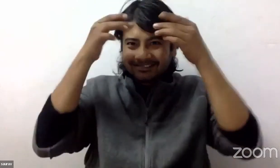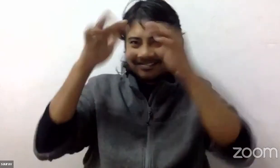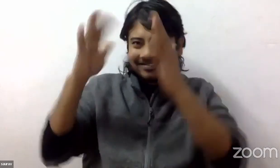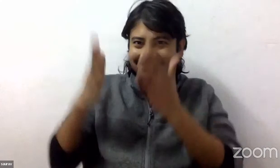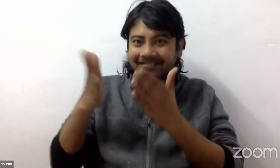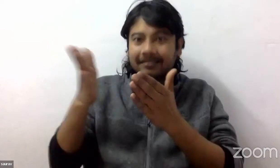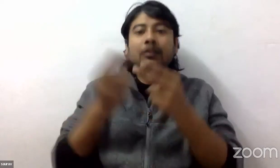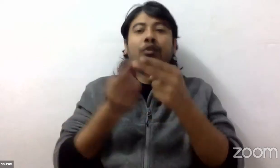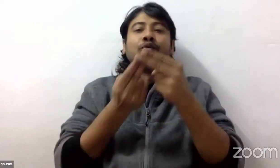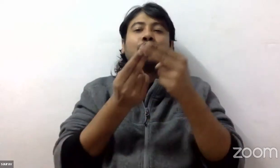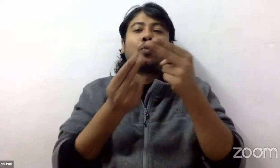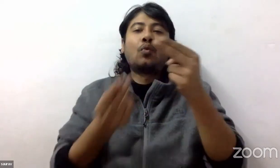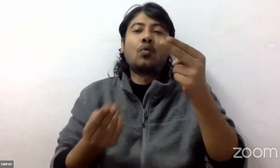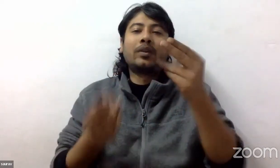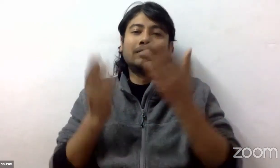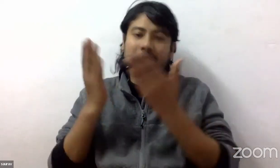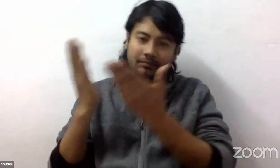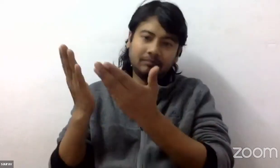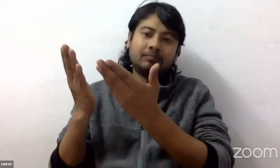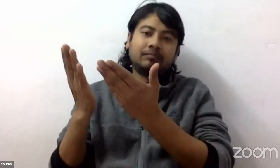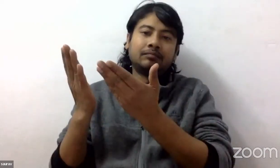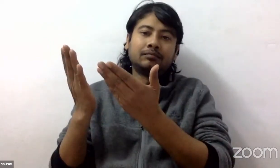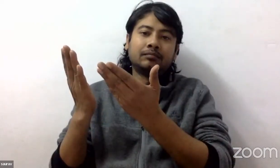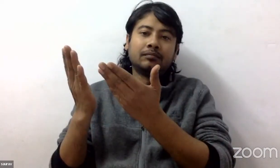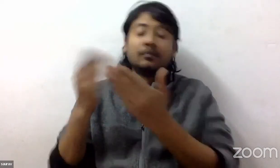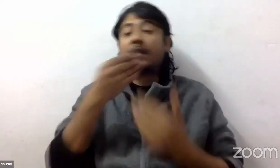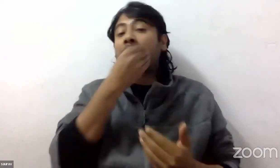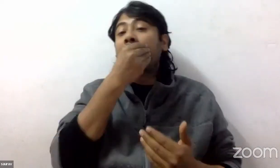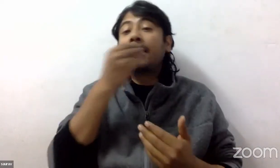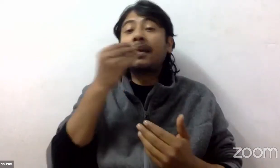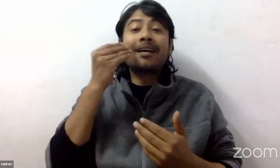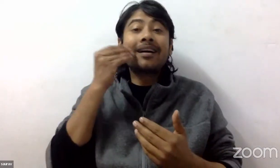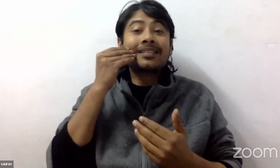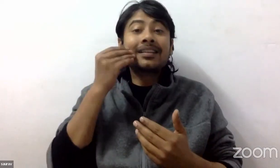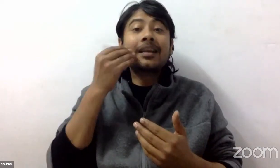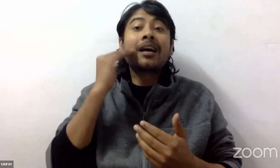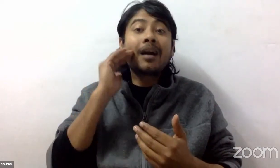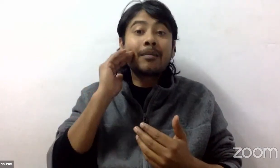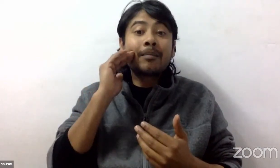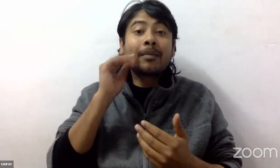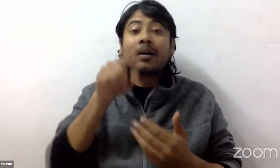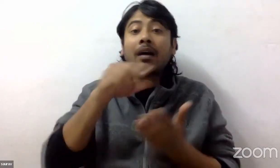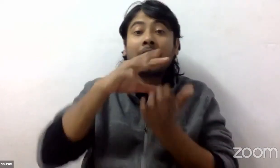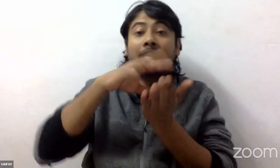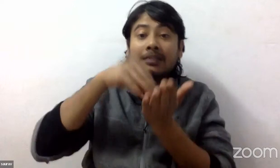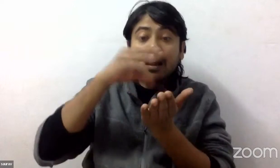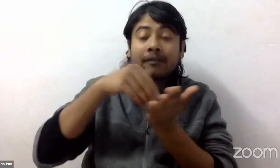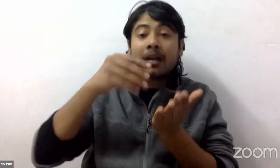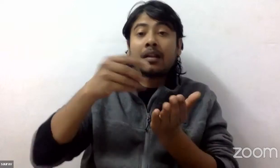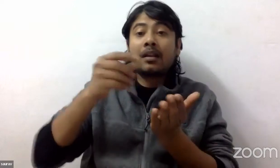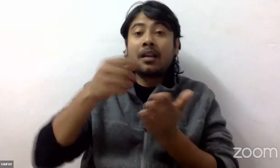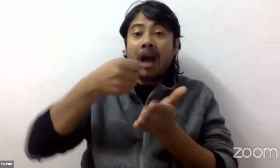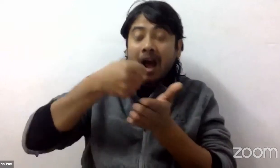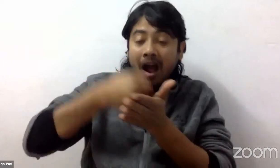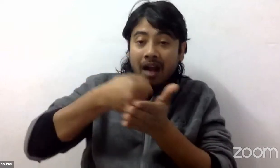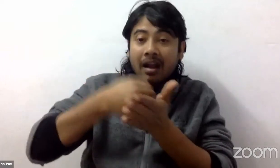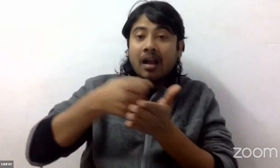of Ekadashi, we have the chance to get liberated. If we observe Ekadashi, we keep fasting on